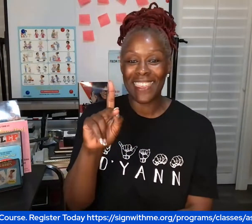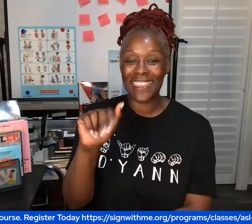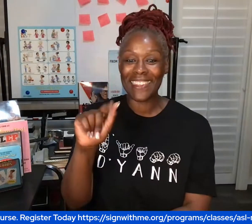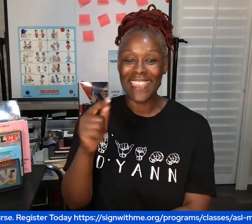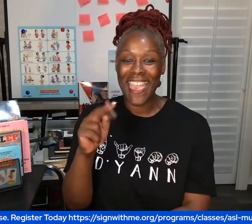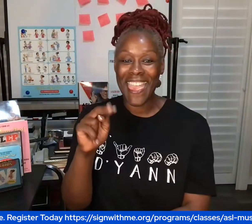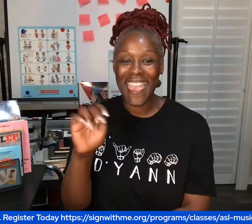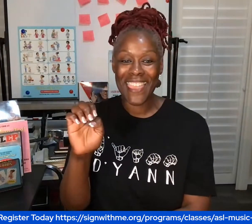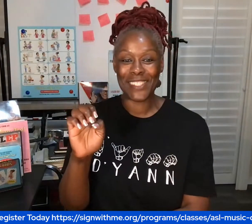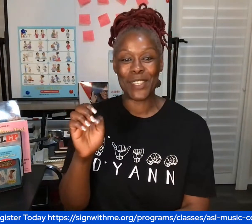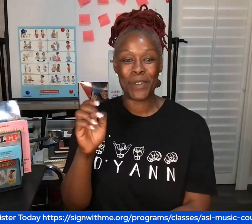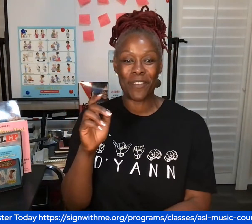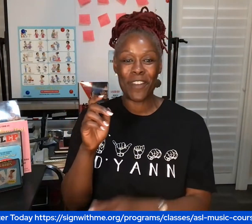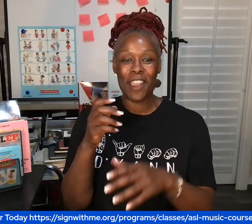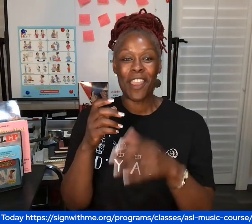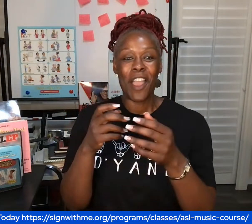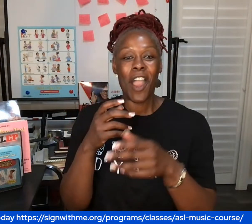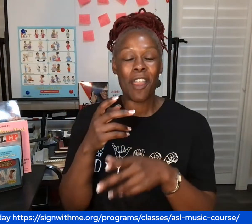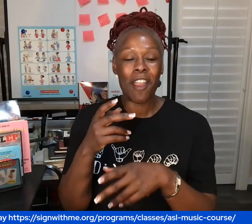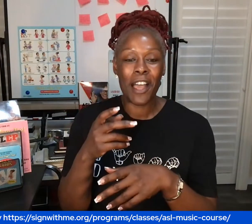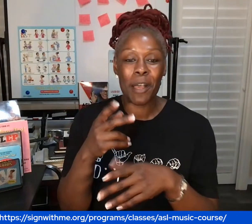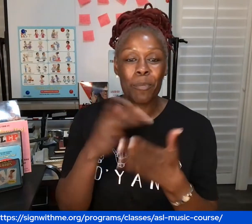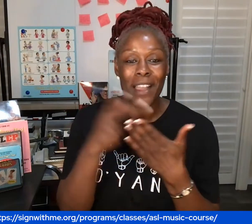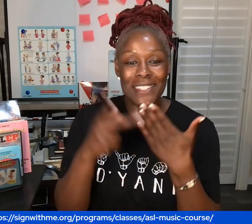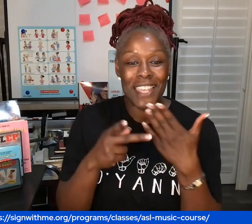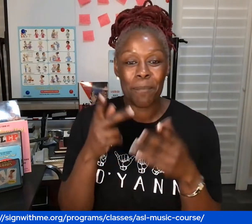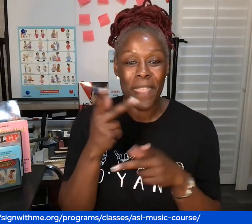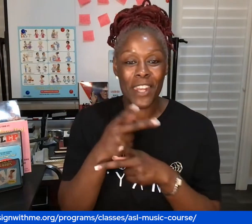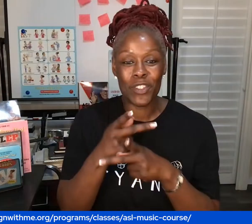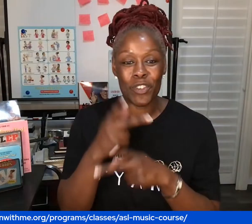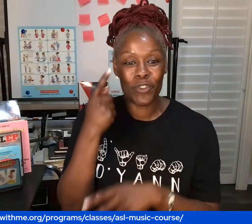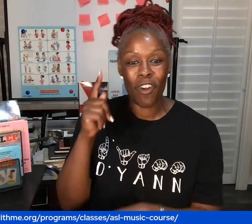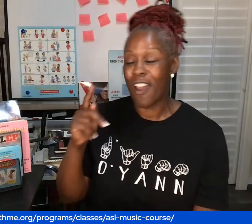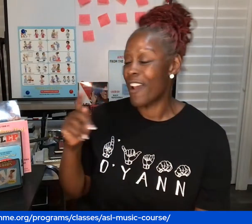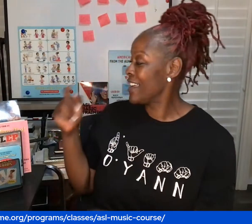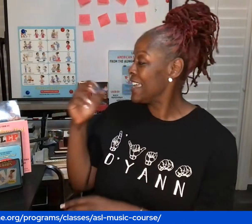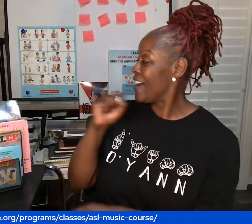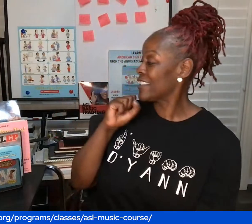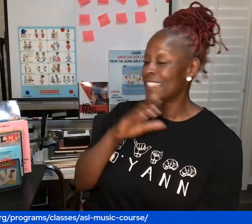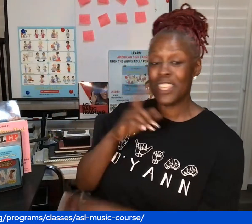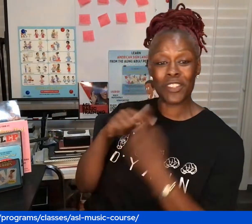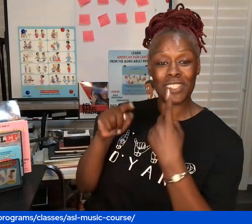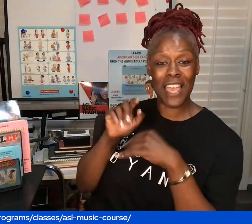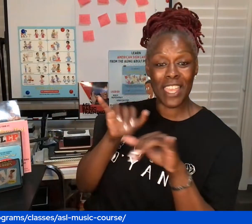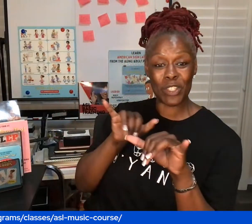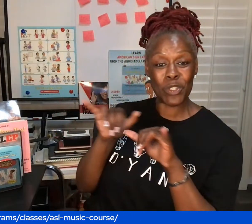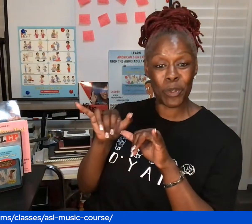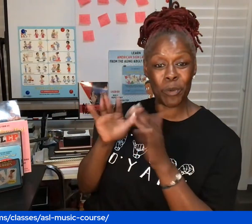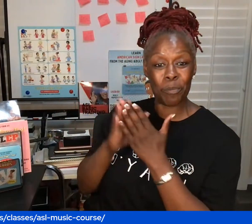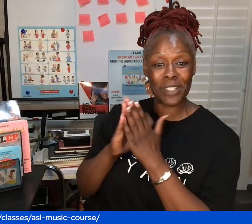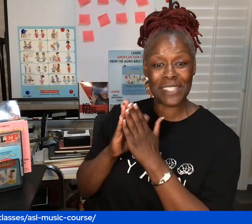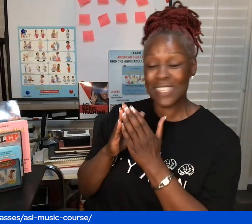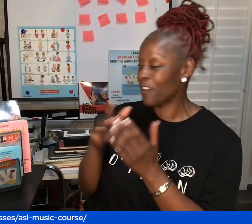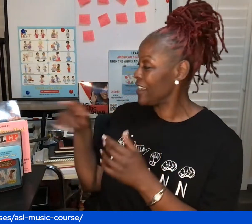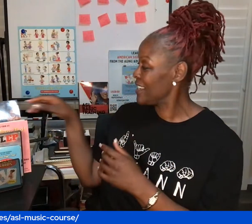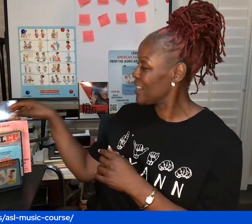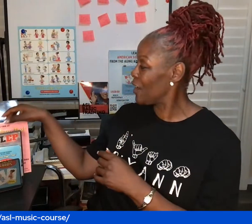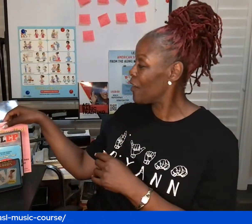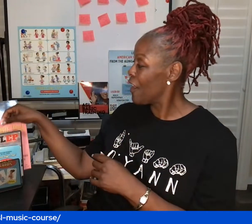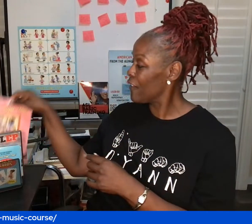Kathleen. Yay! She's one of our project managers for our Senior Sign 2 book series. So for